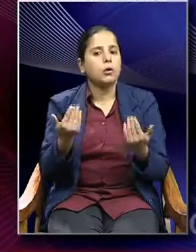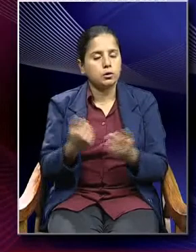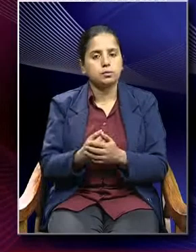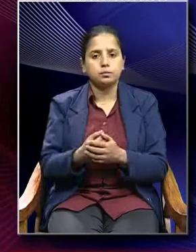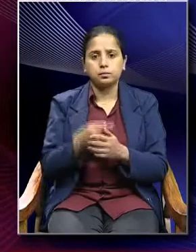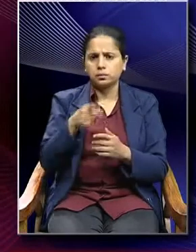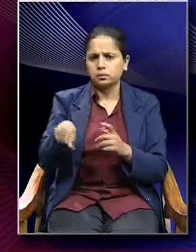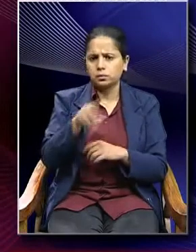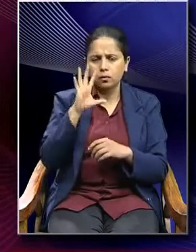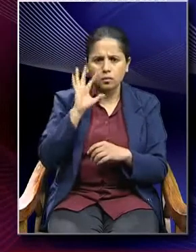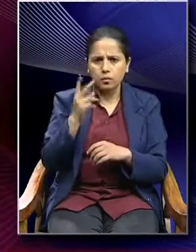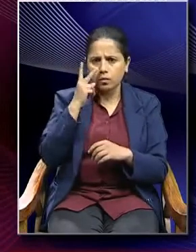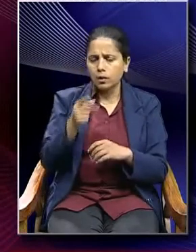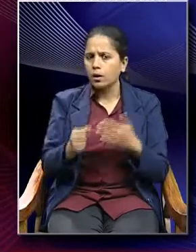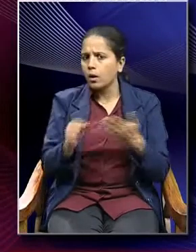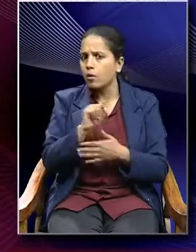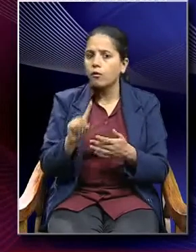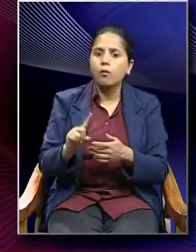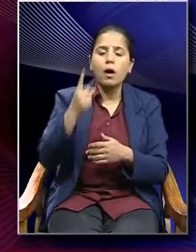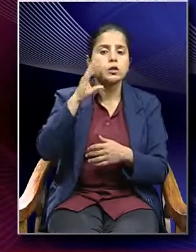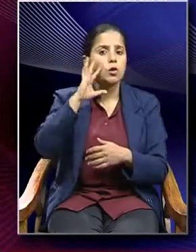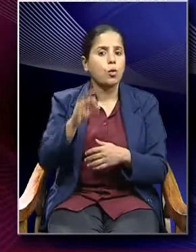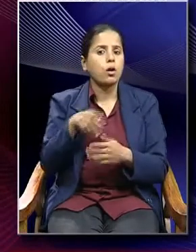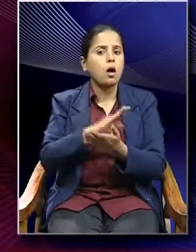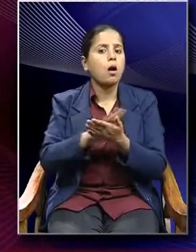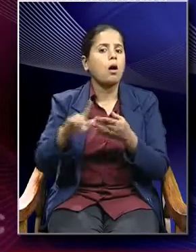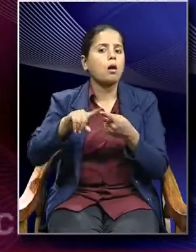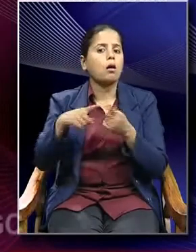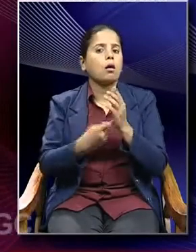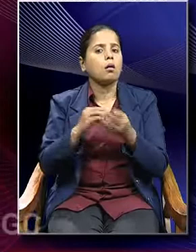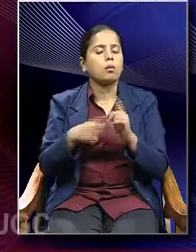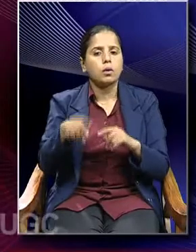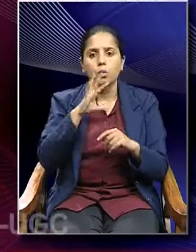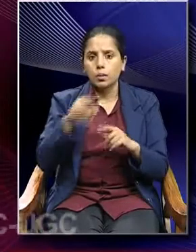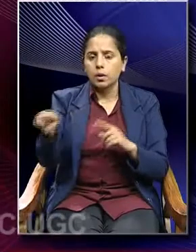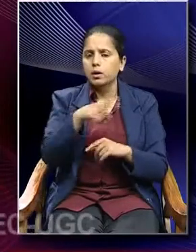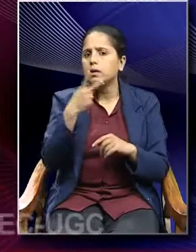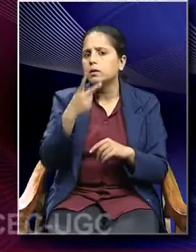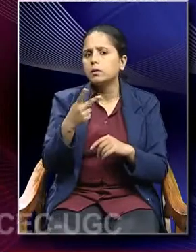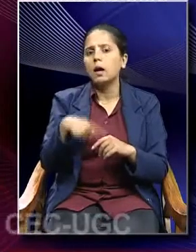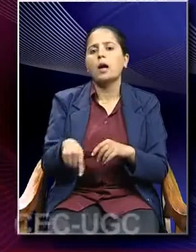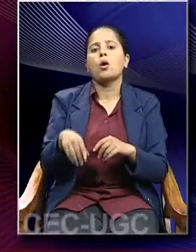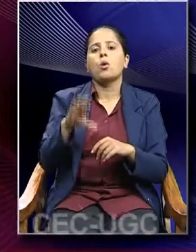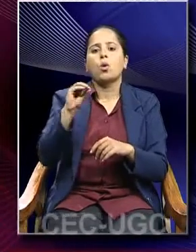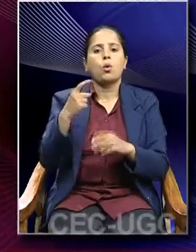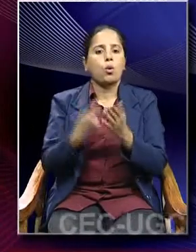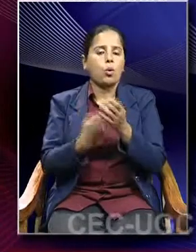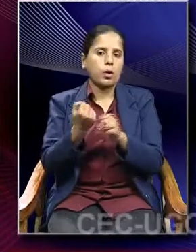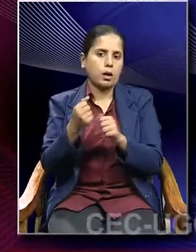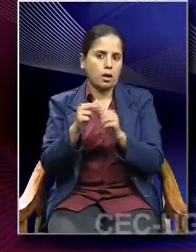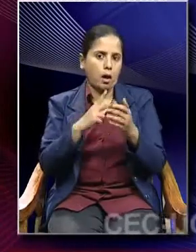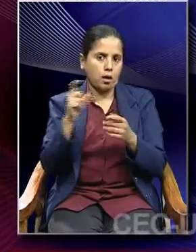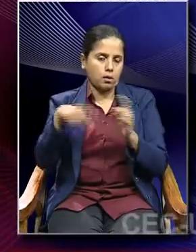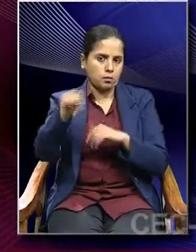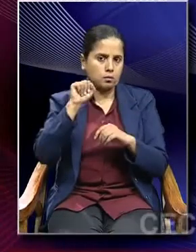most prominent pioneer is obviously Spencer, and Spencer takes it from organic analogy. He